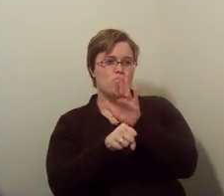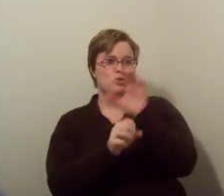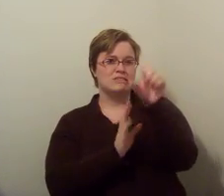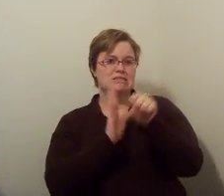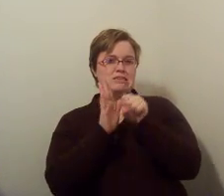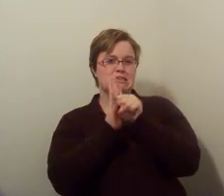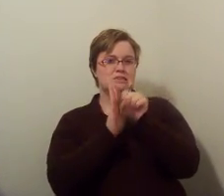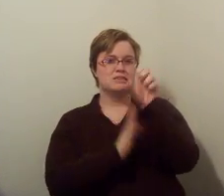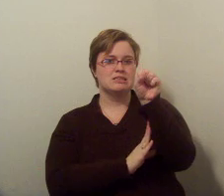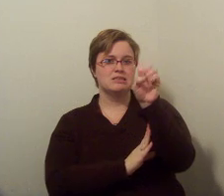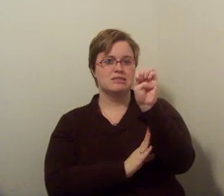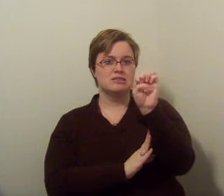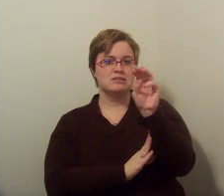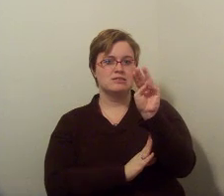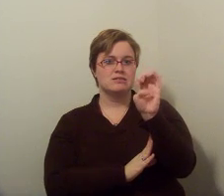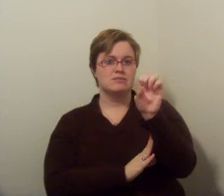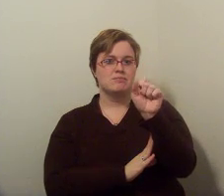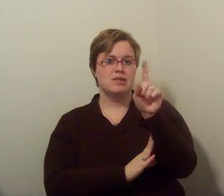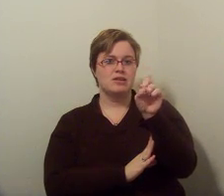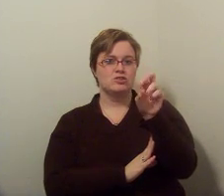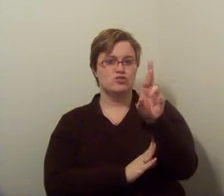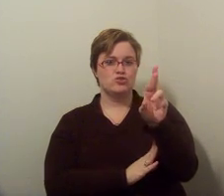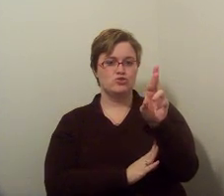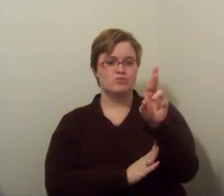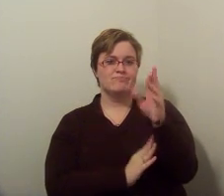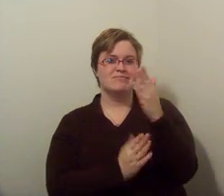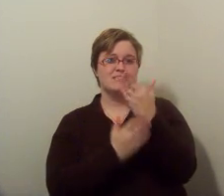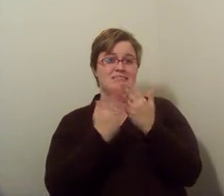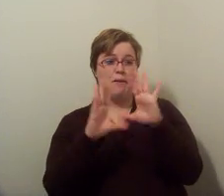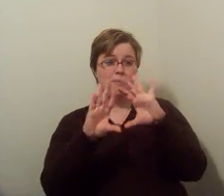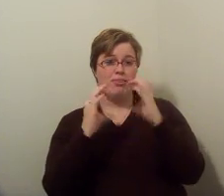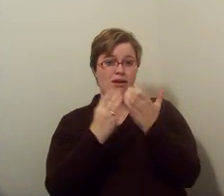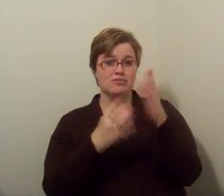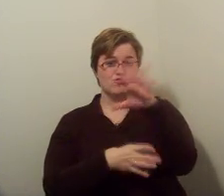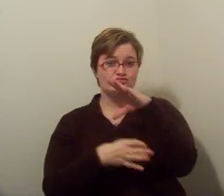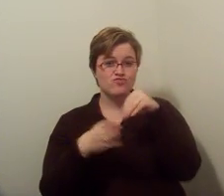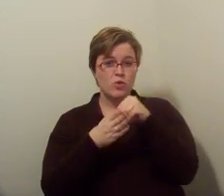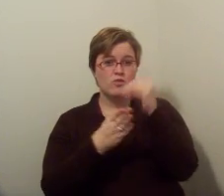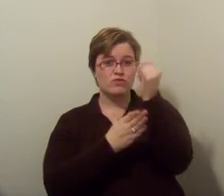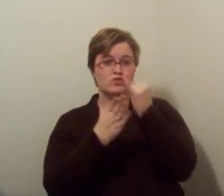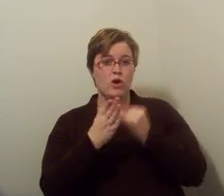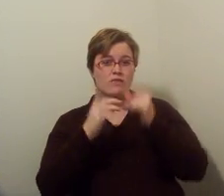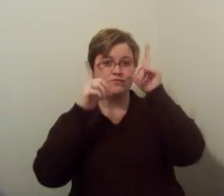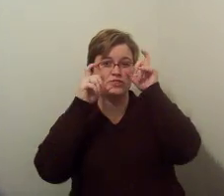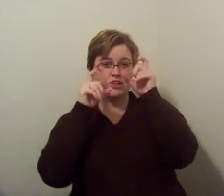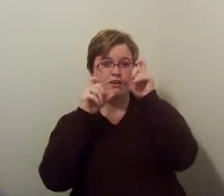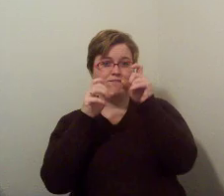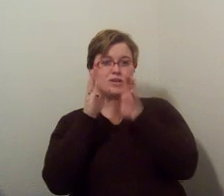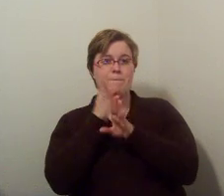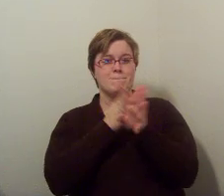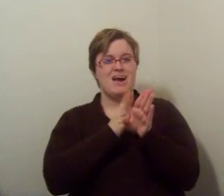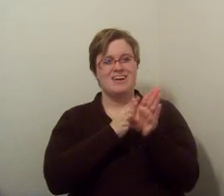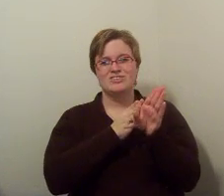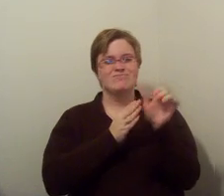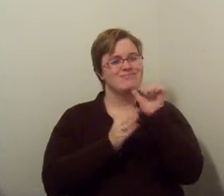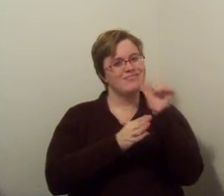the classes within the photography minor, we actually only provide a minor. We don't have a major in